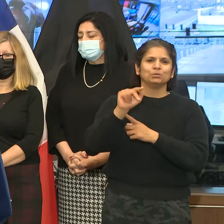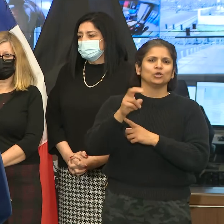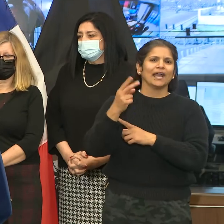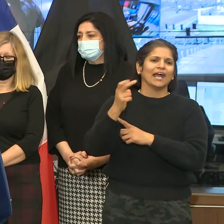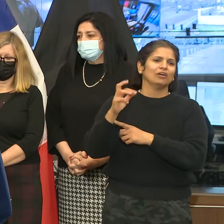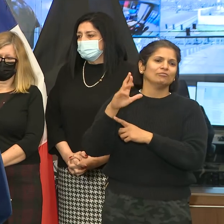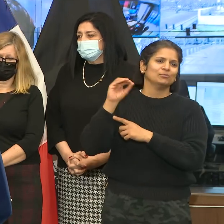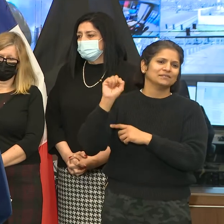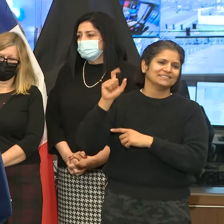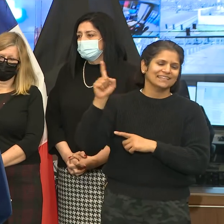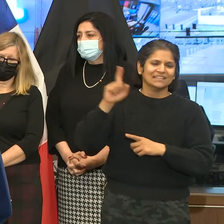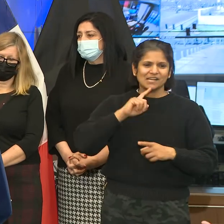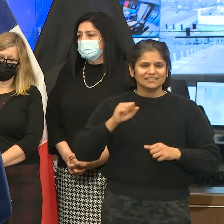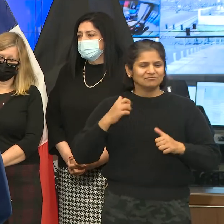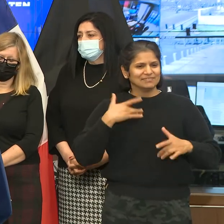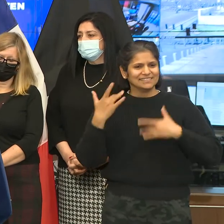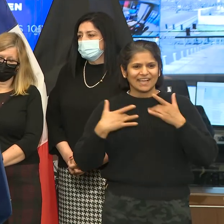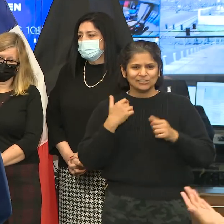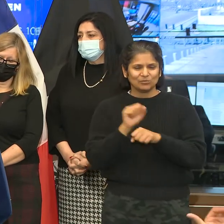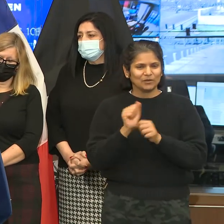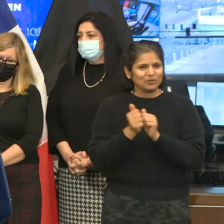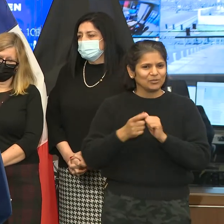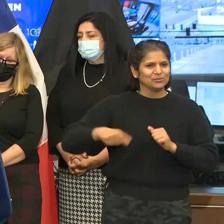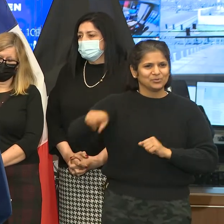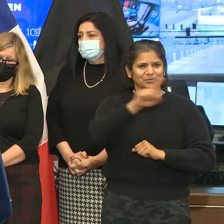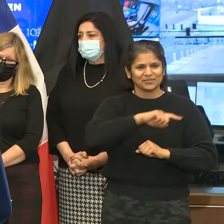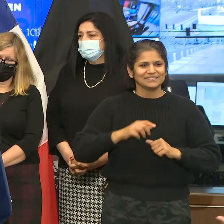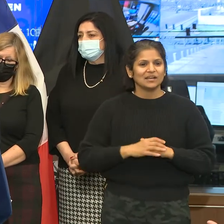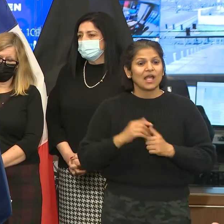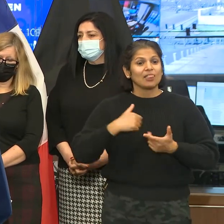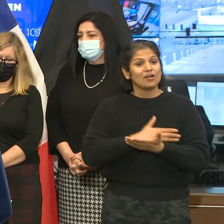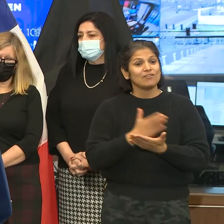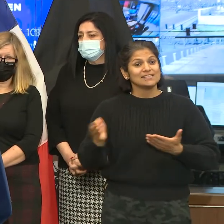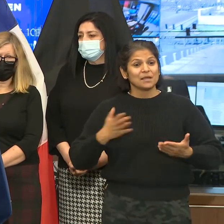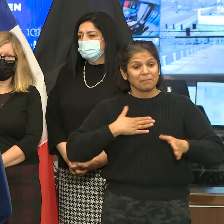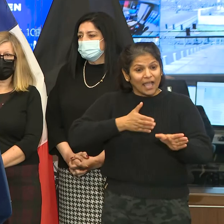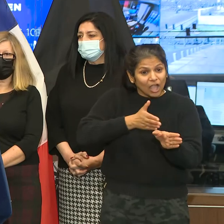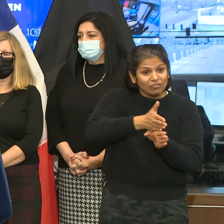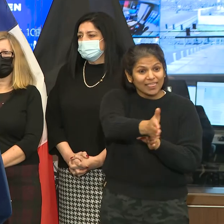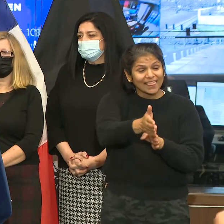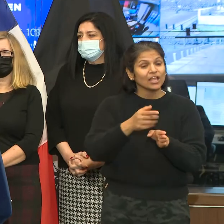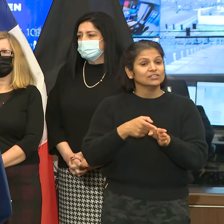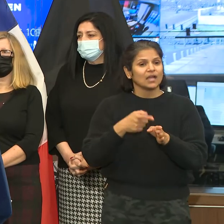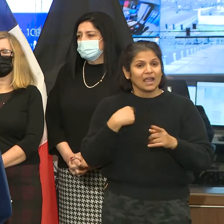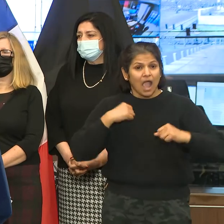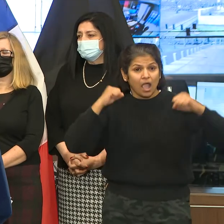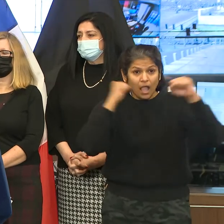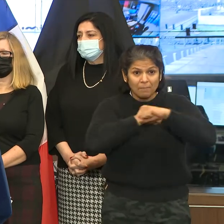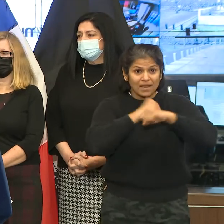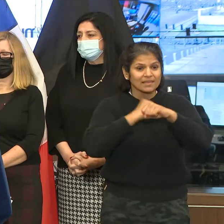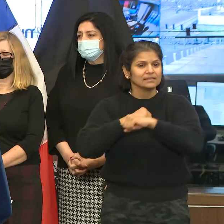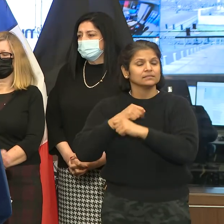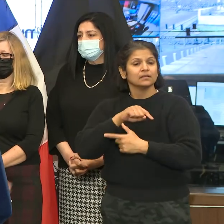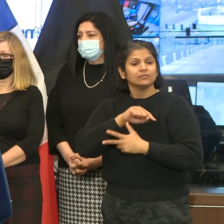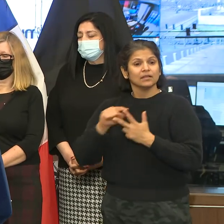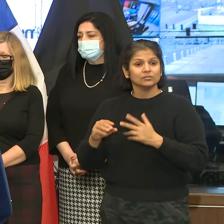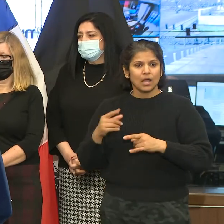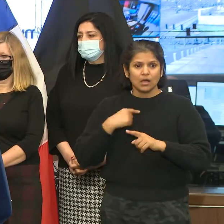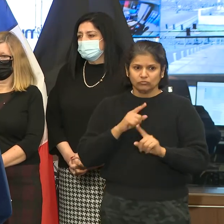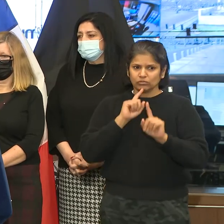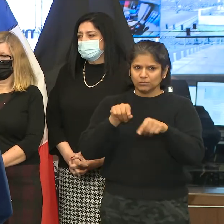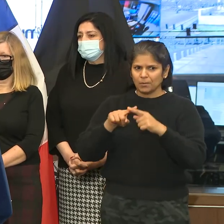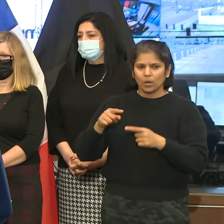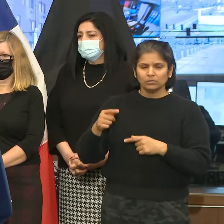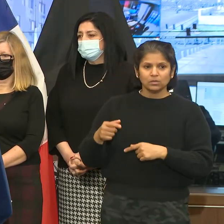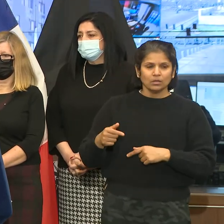all of you. Throughout my career in combat, responding to national disasters, a suicide epidemic, the COVID-19 pandemic, even in business, I've